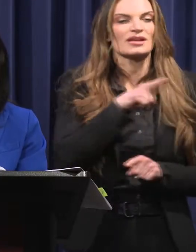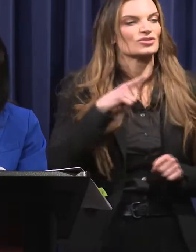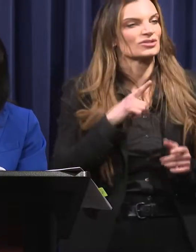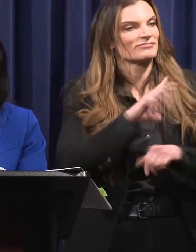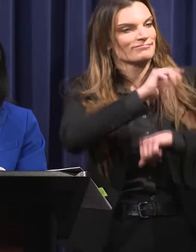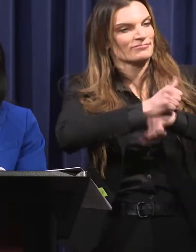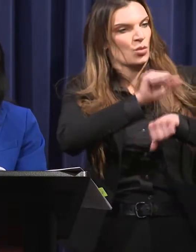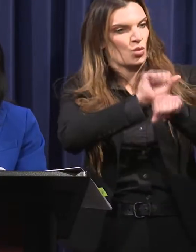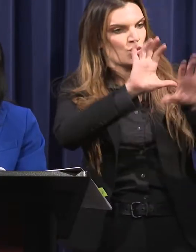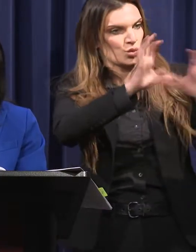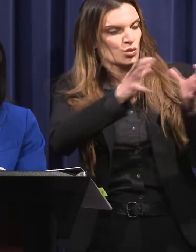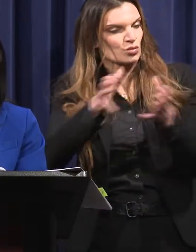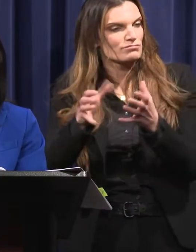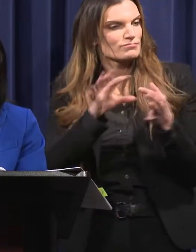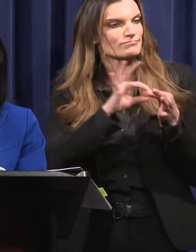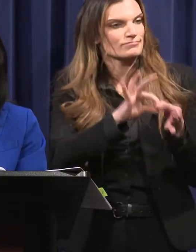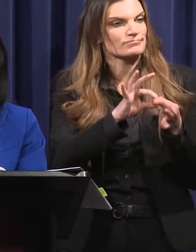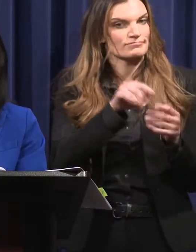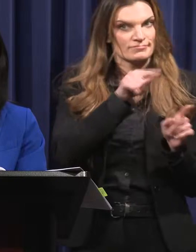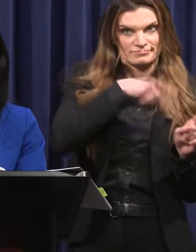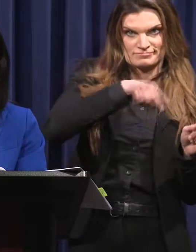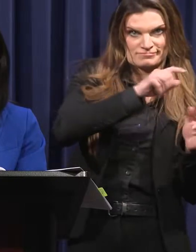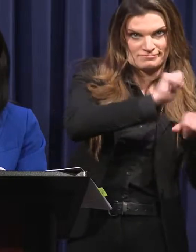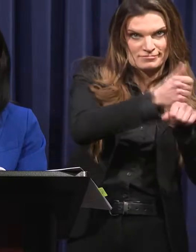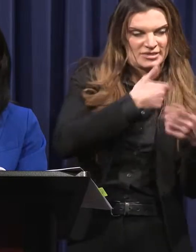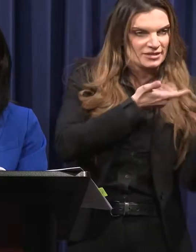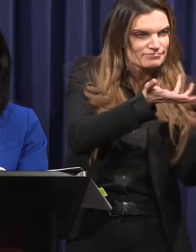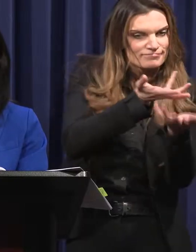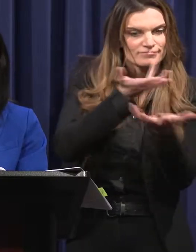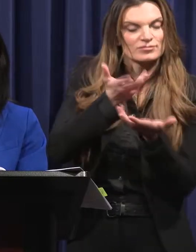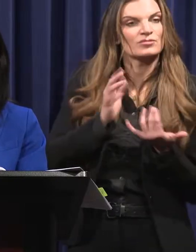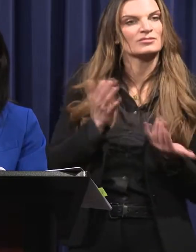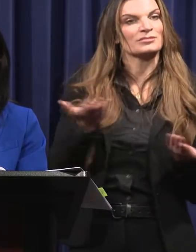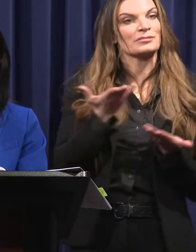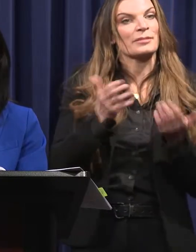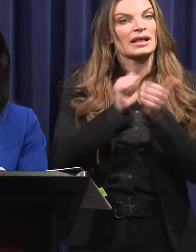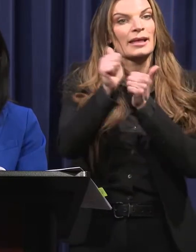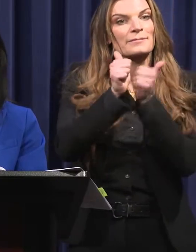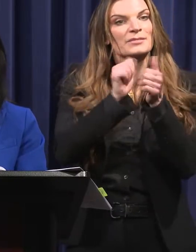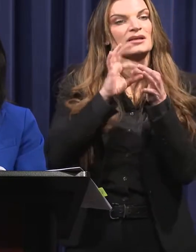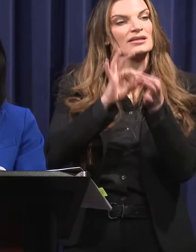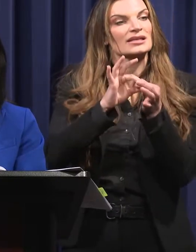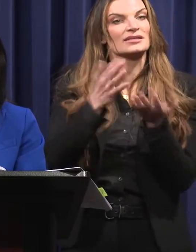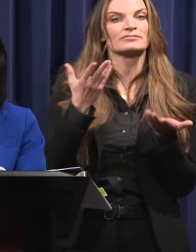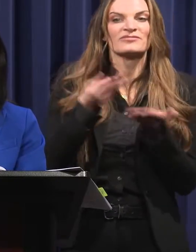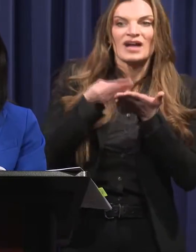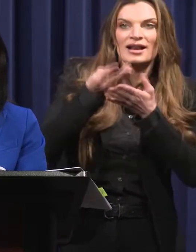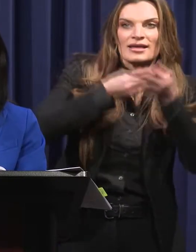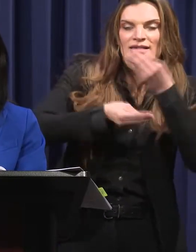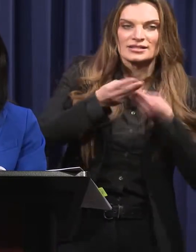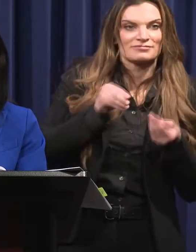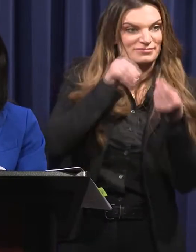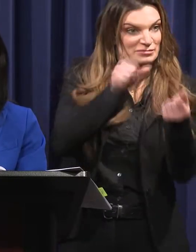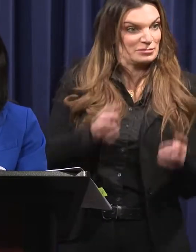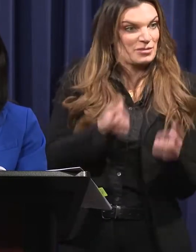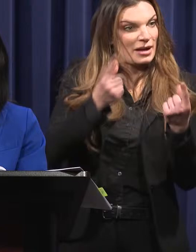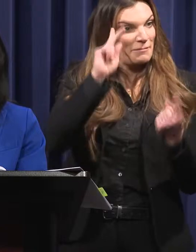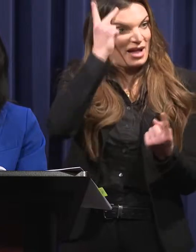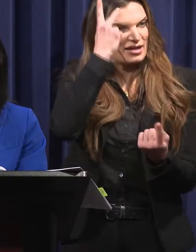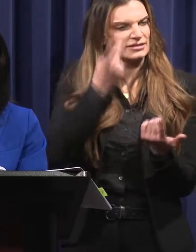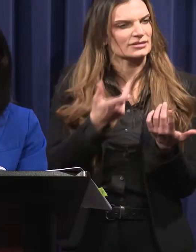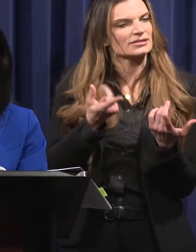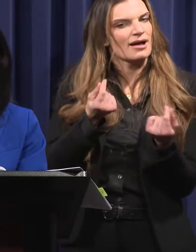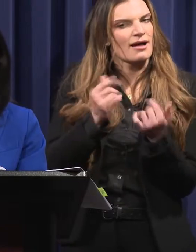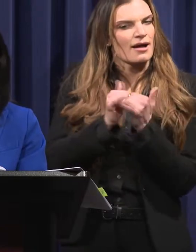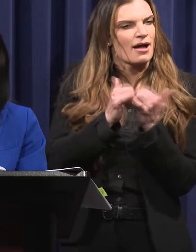to analyze and improve Michigan's campaign finance laws. And at the conclusion of these investigations, I